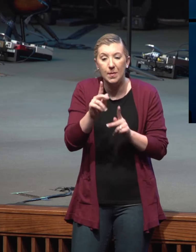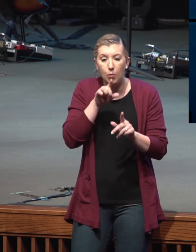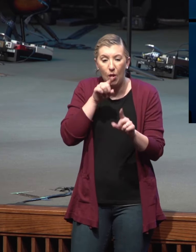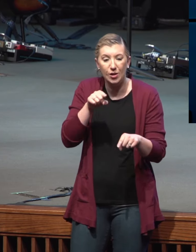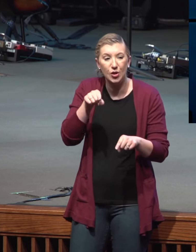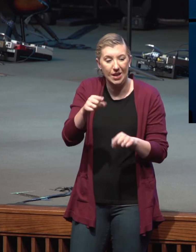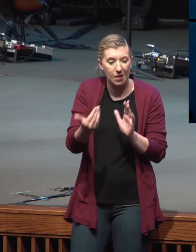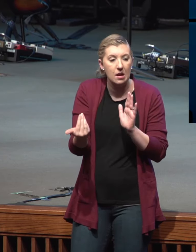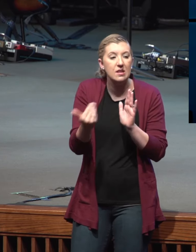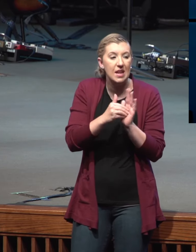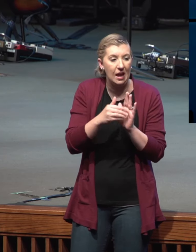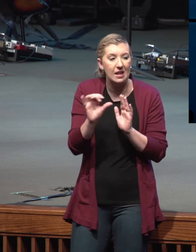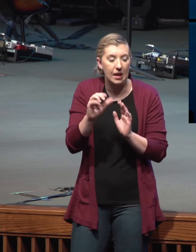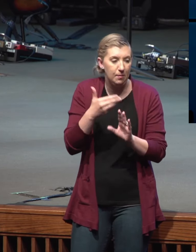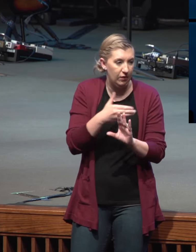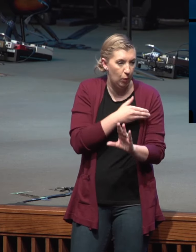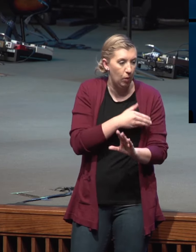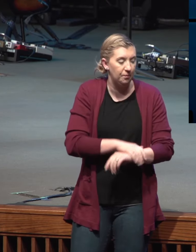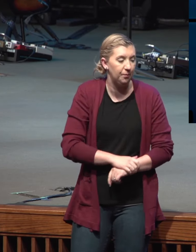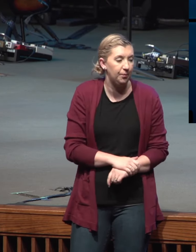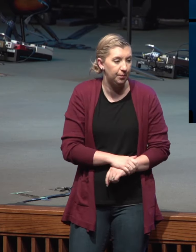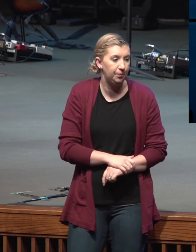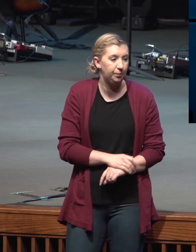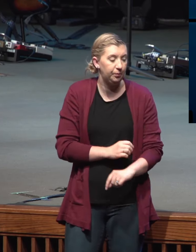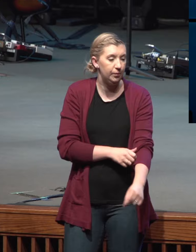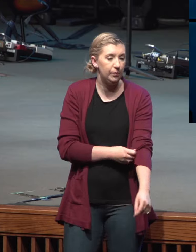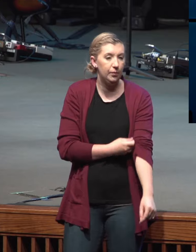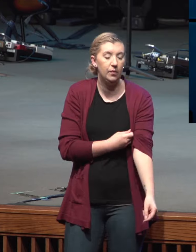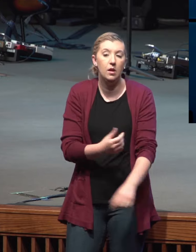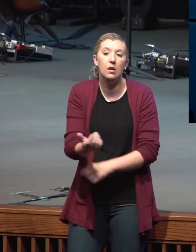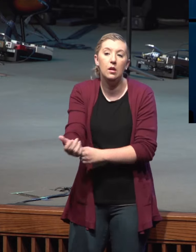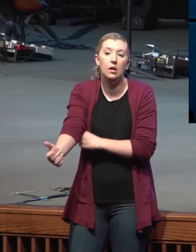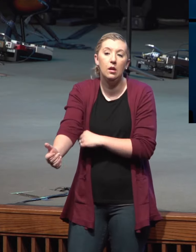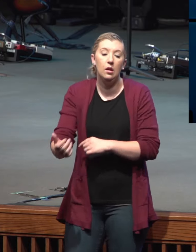him again as before. Now